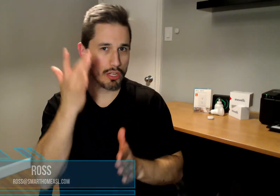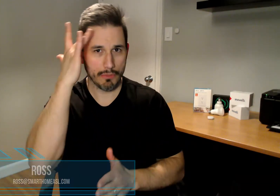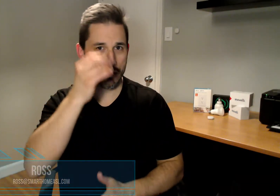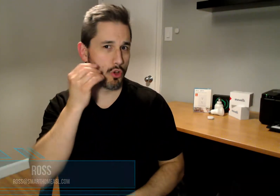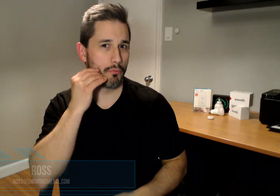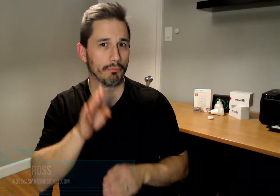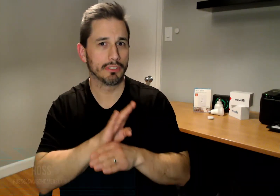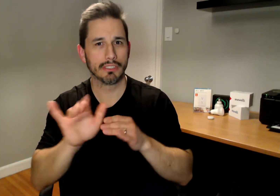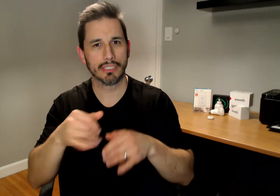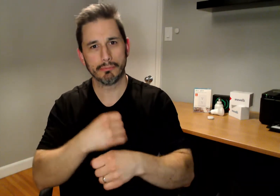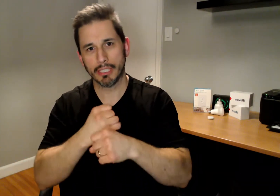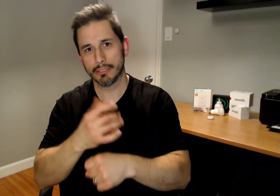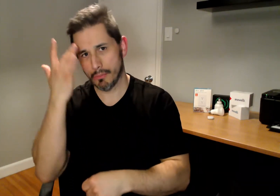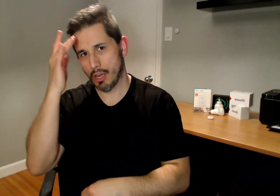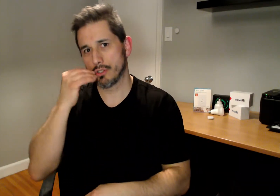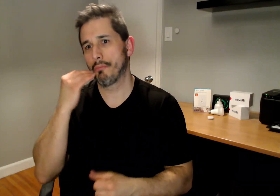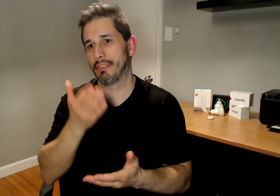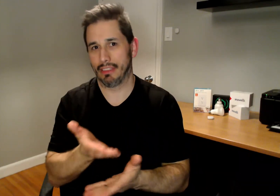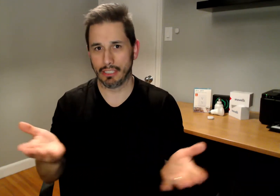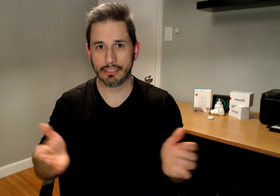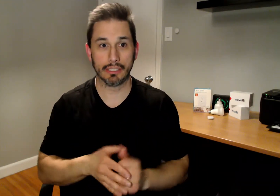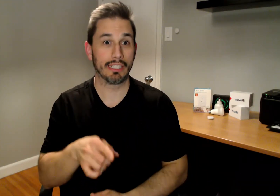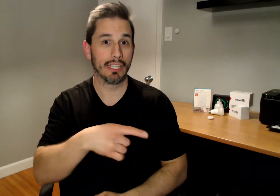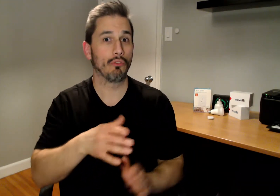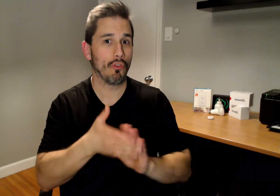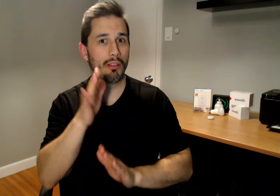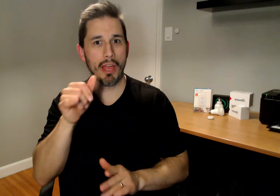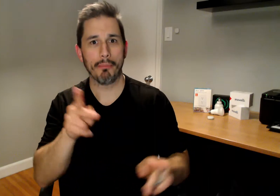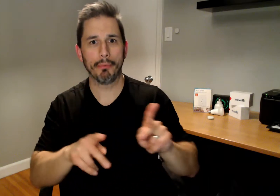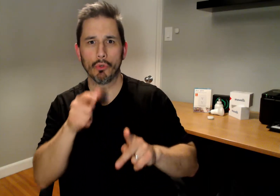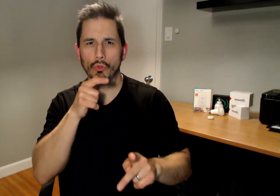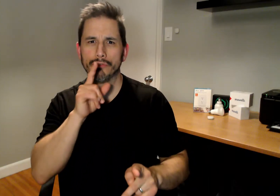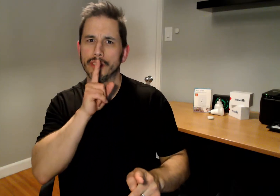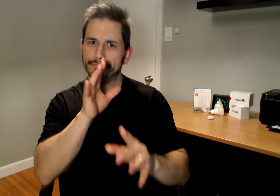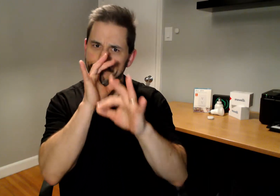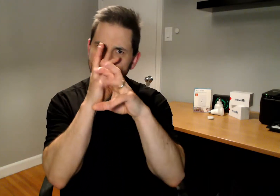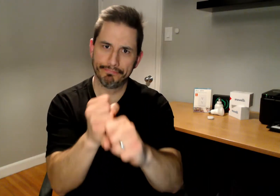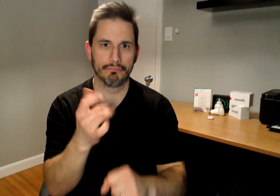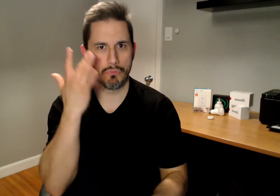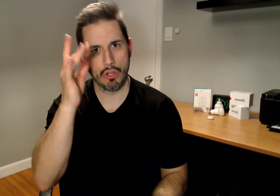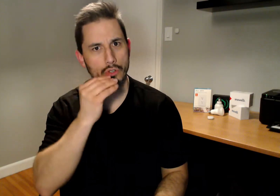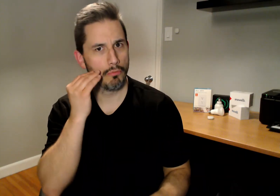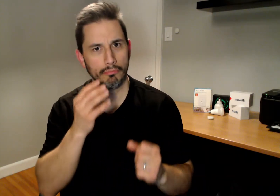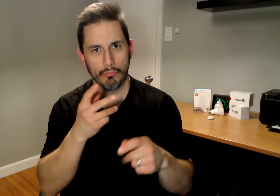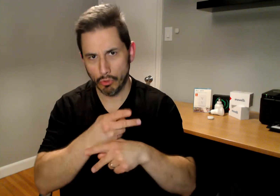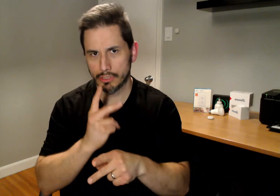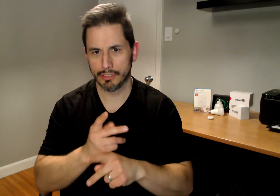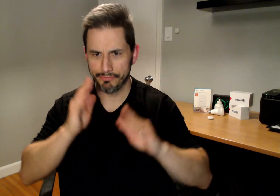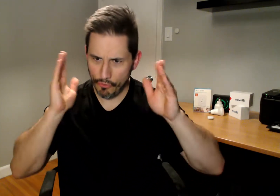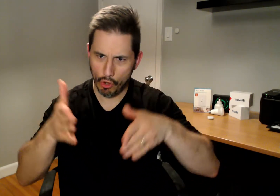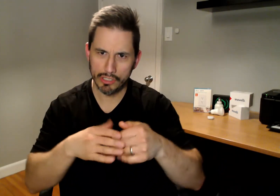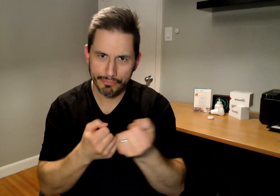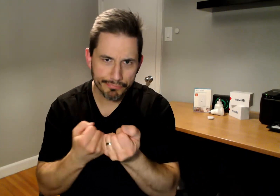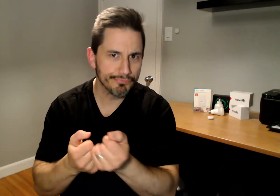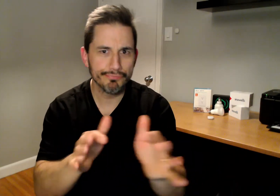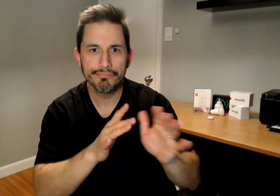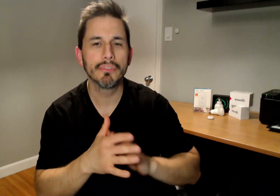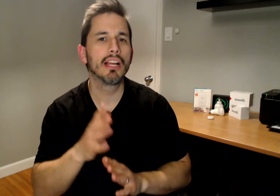Inovelli is a small smart home business that makes smart home products. And it's a company that's run by people completely invested in smart